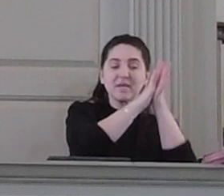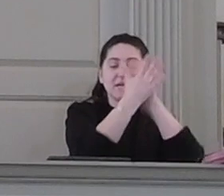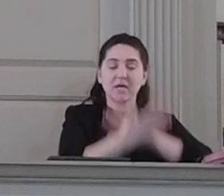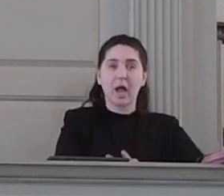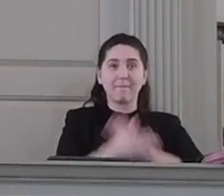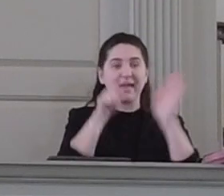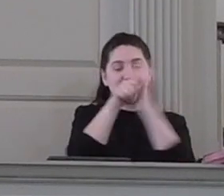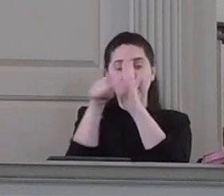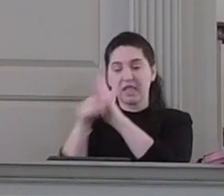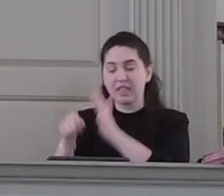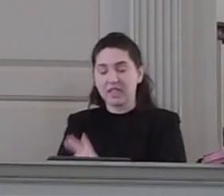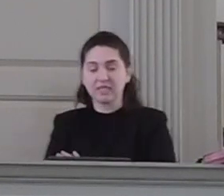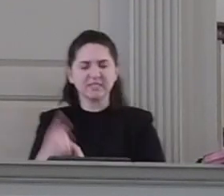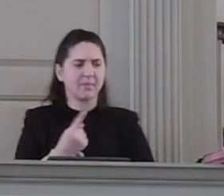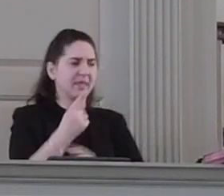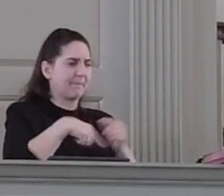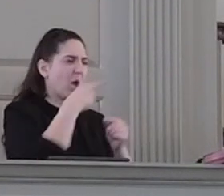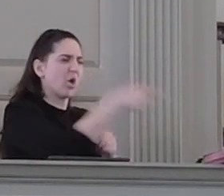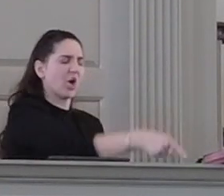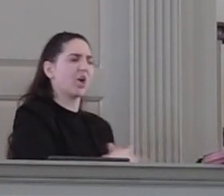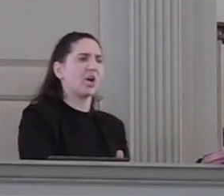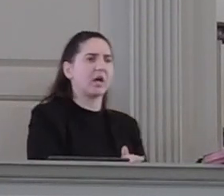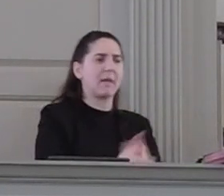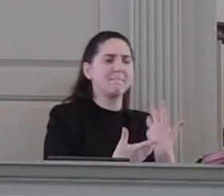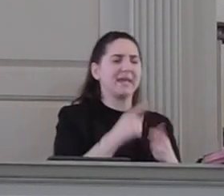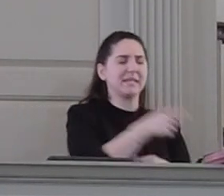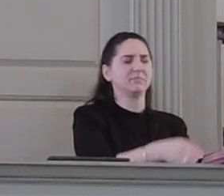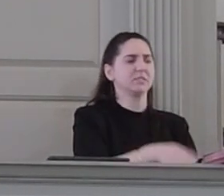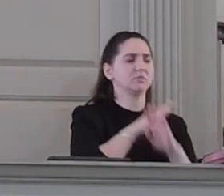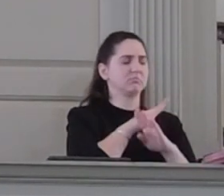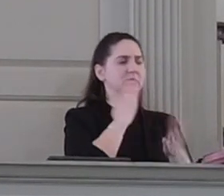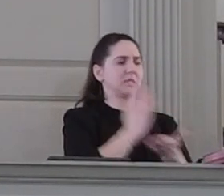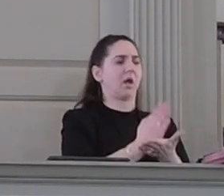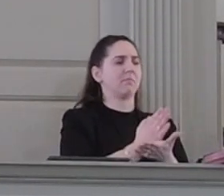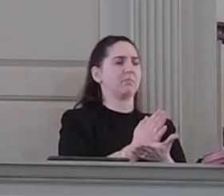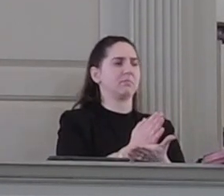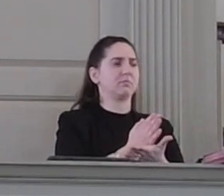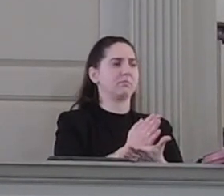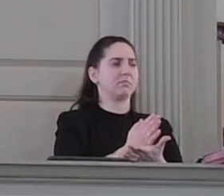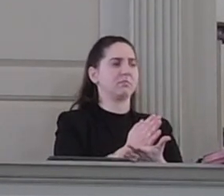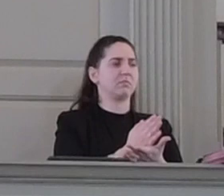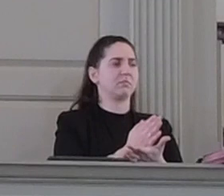something about her that made him stop.